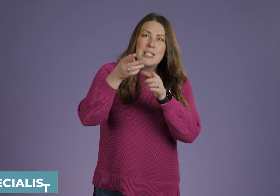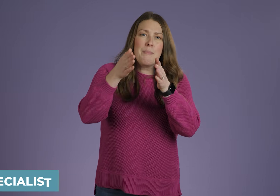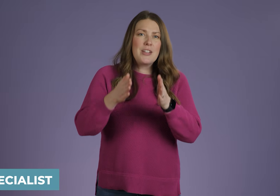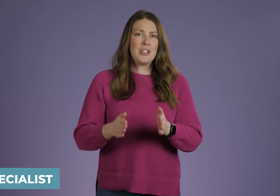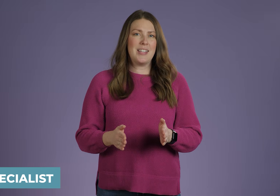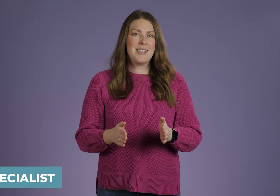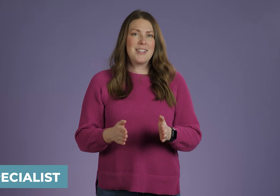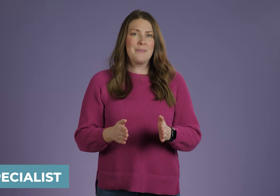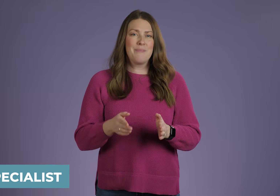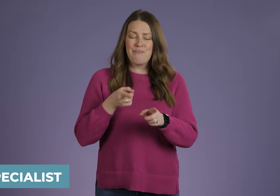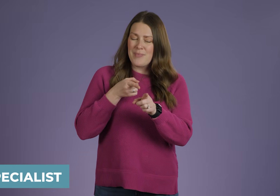Specialist,